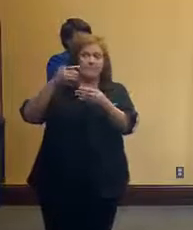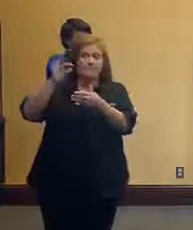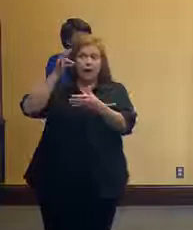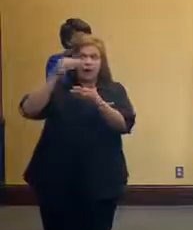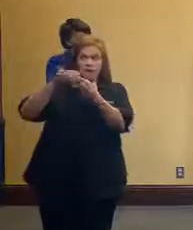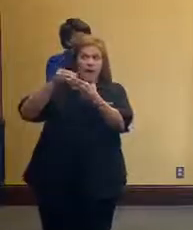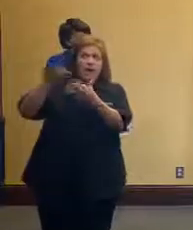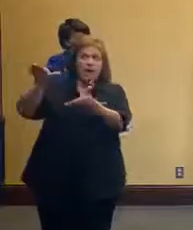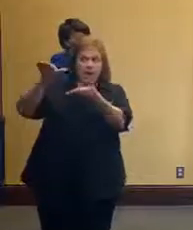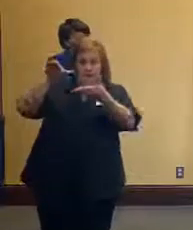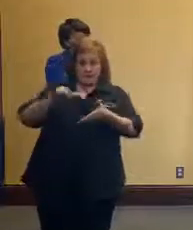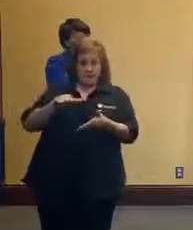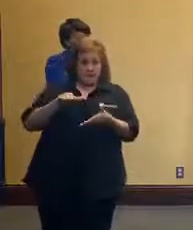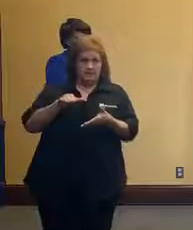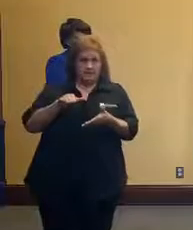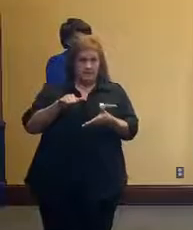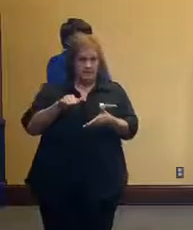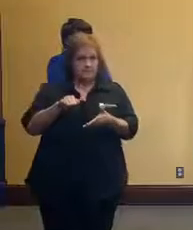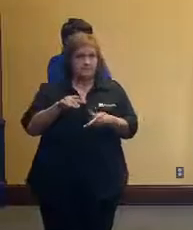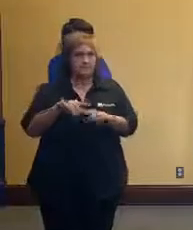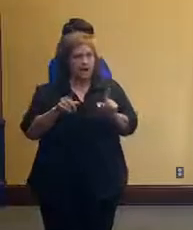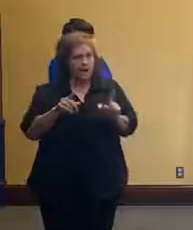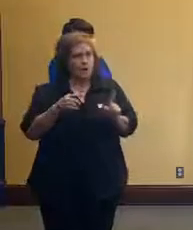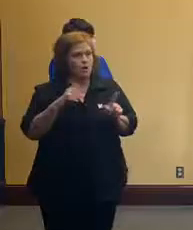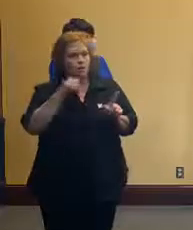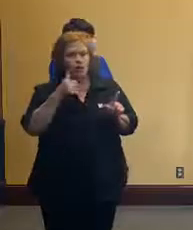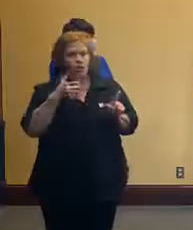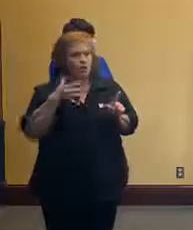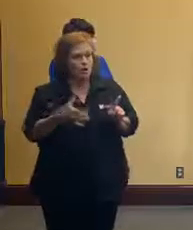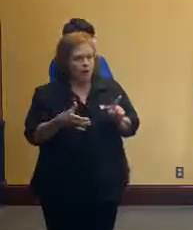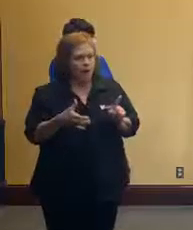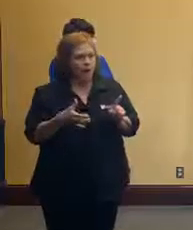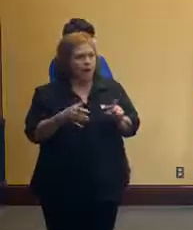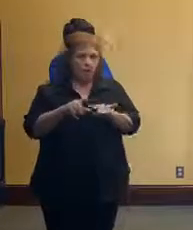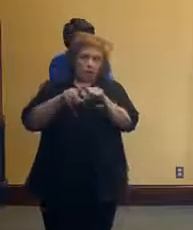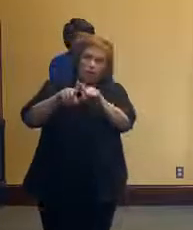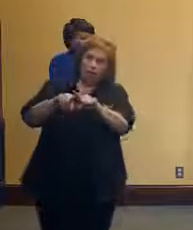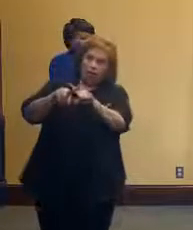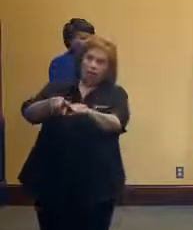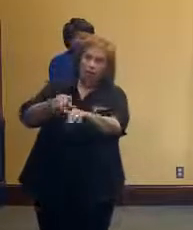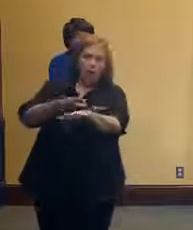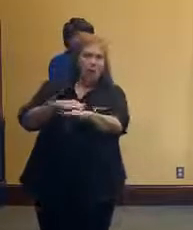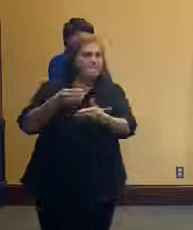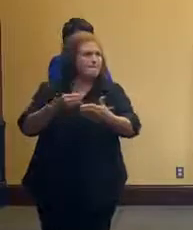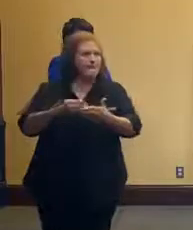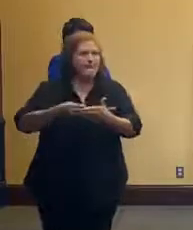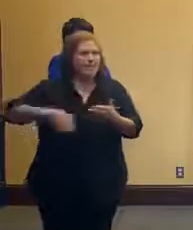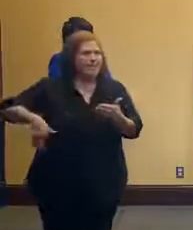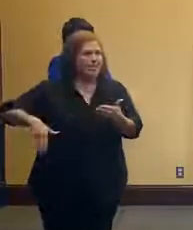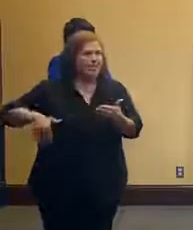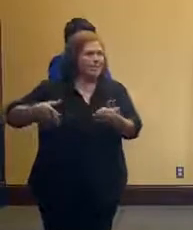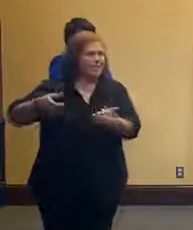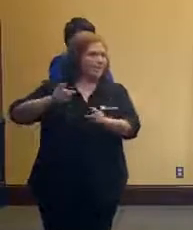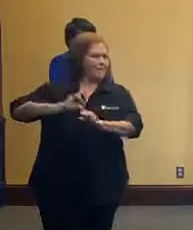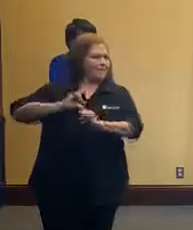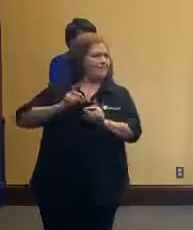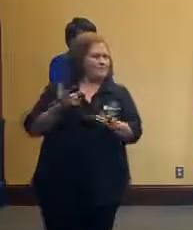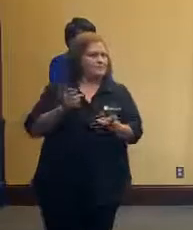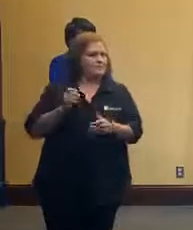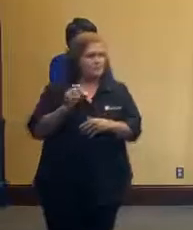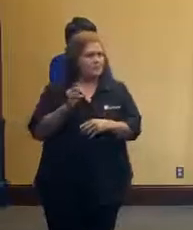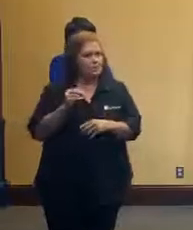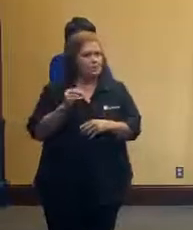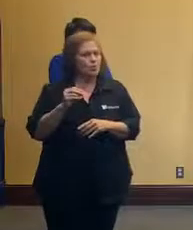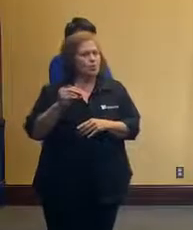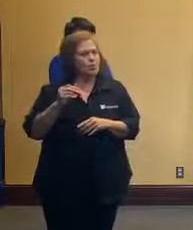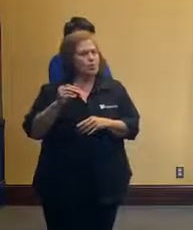very thoughtful of that in the sense that we don't want to be over reliant or dependent on money we still haven't seen to this day. And we're in constant